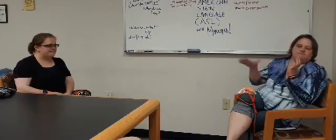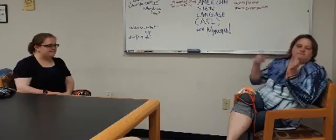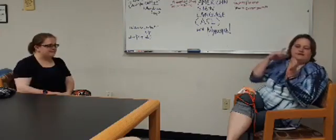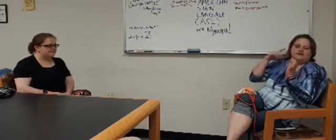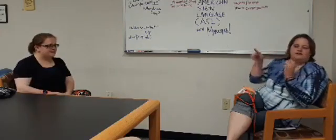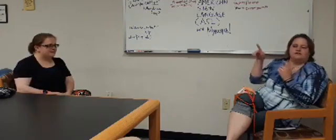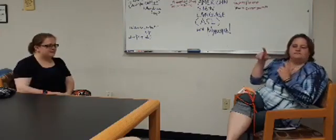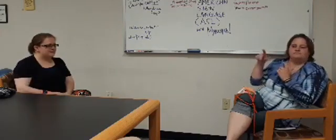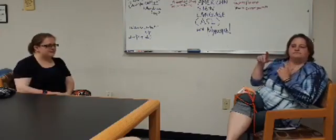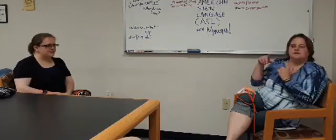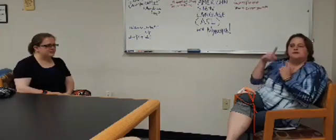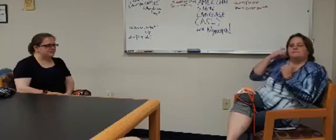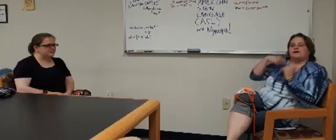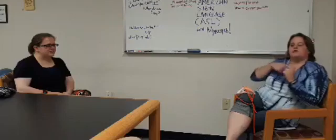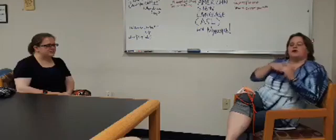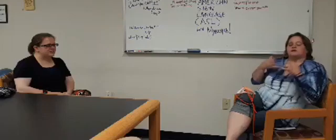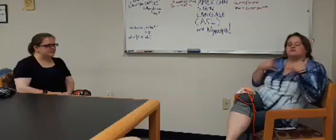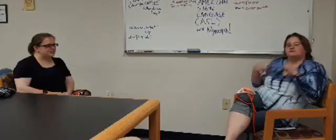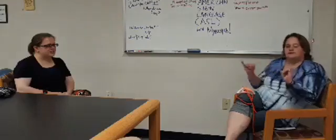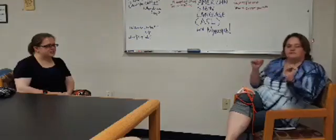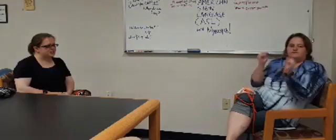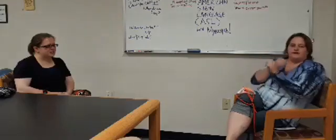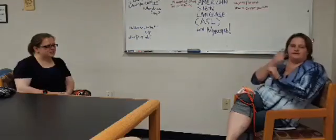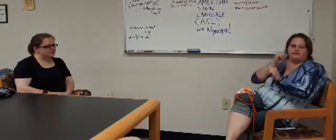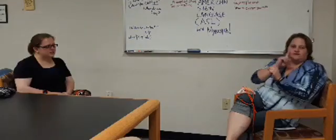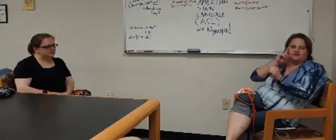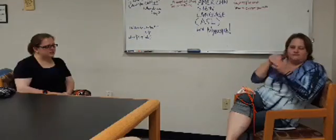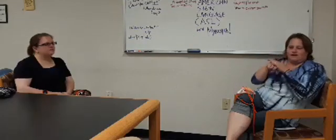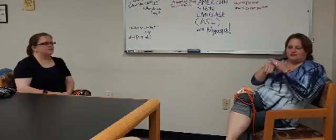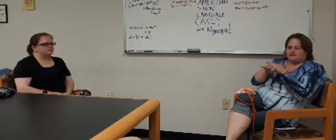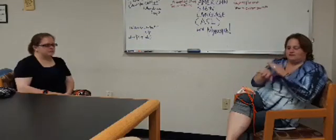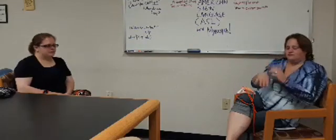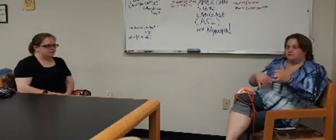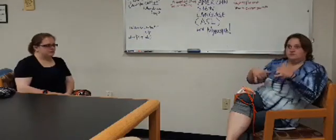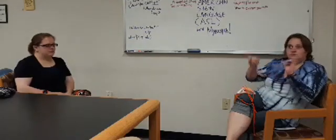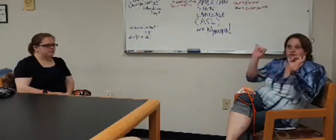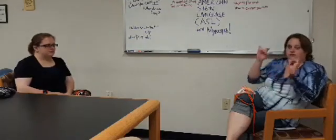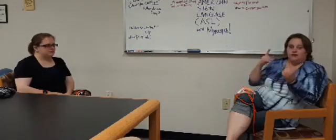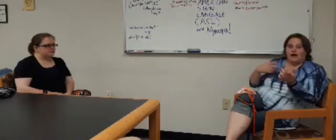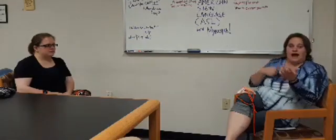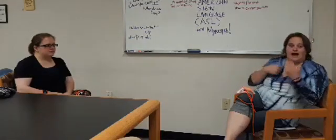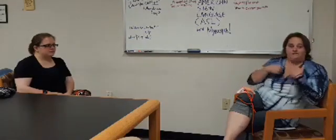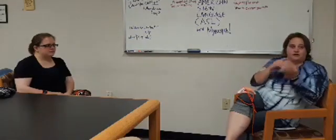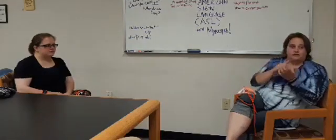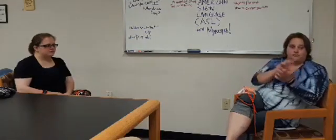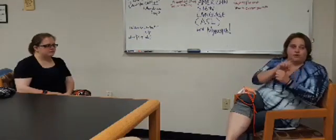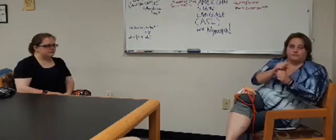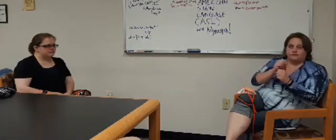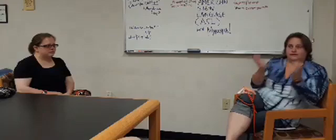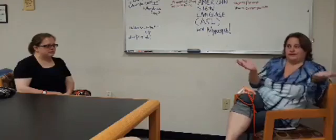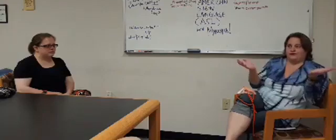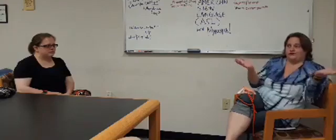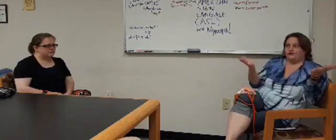because we're still fighting for stuff that we still. I have a doctor appointment here.